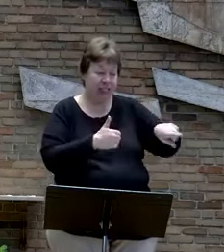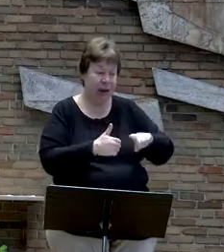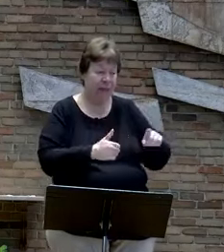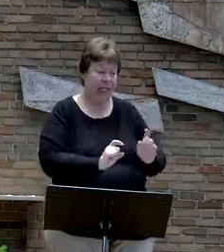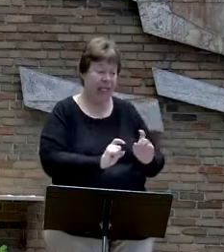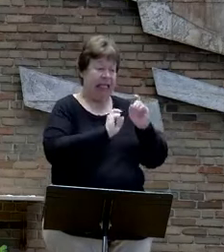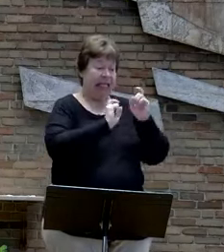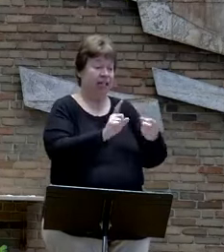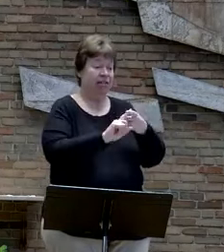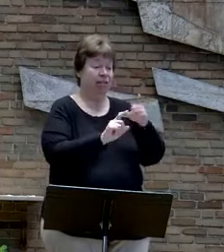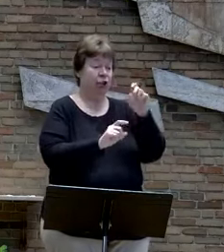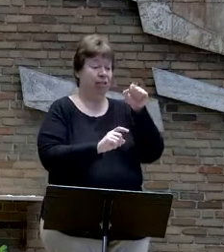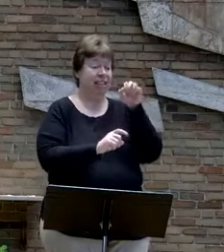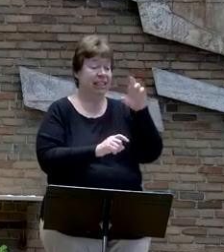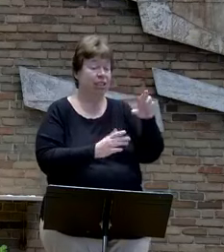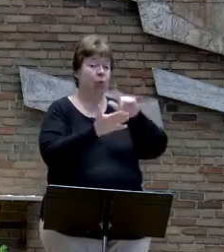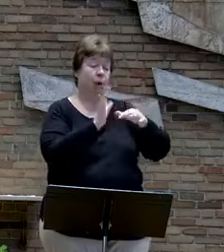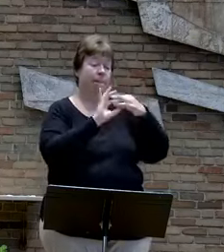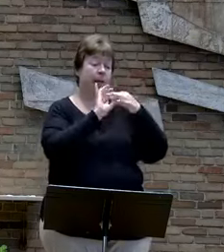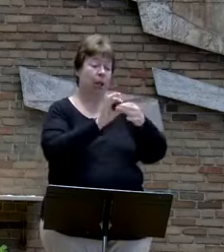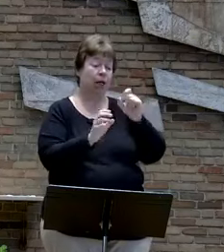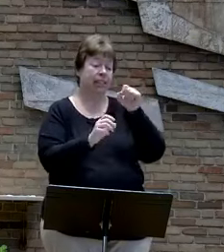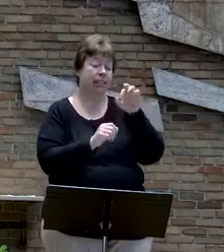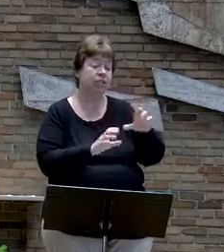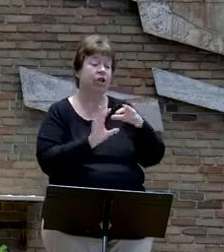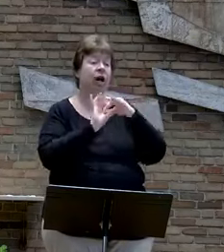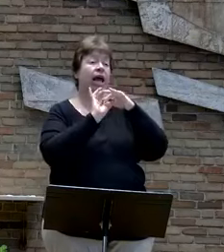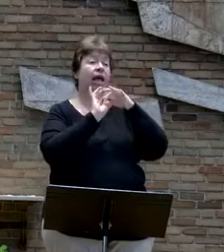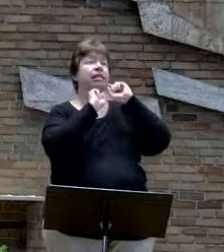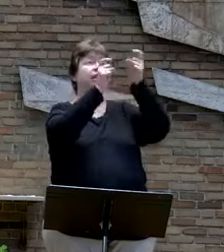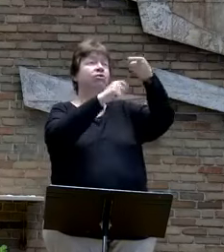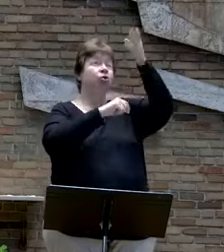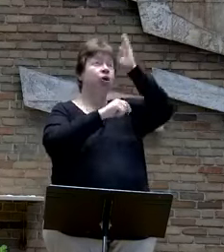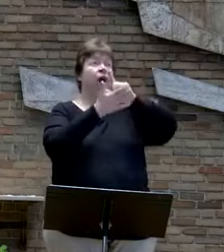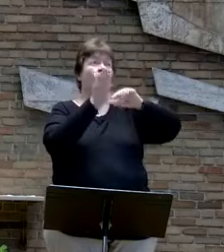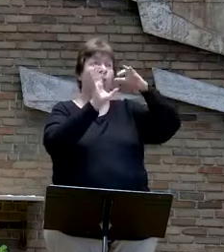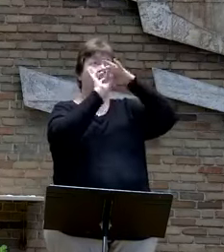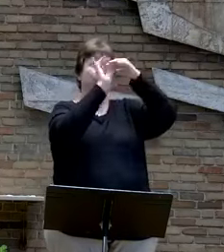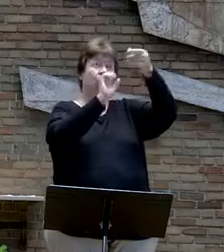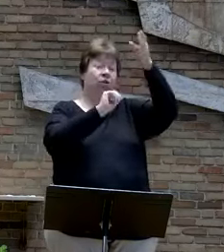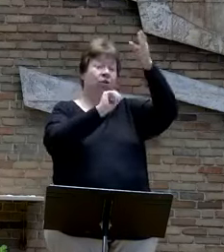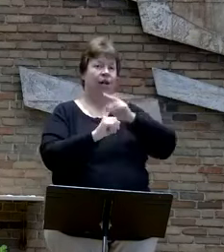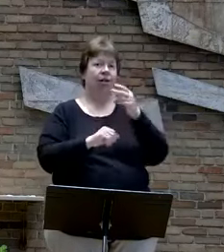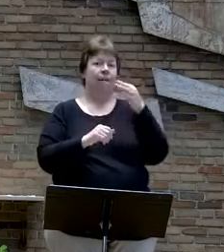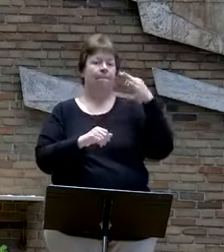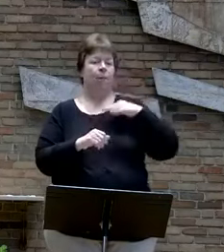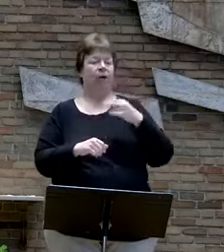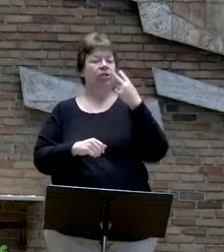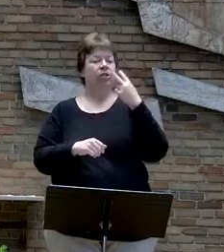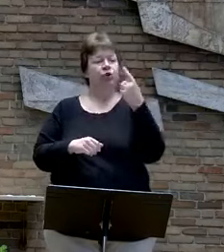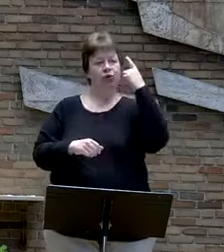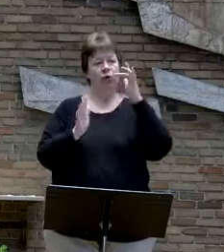Caesar what is Caesar's and give to God what is God's. Point two for Jesus.